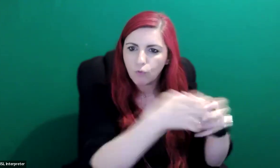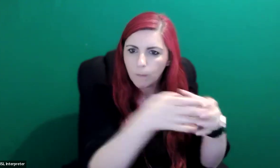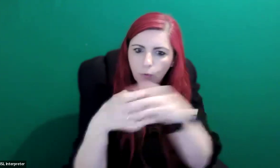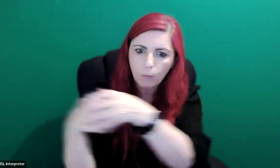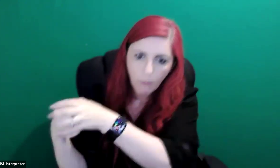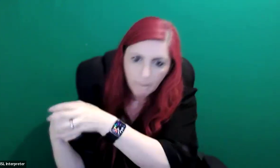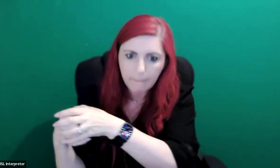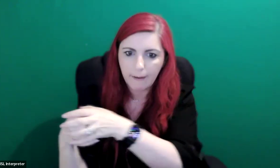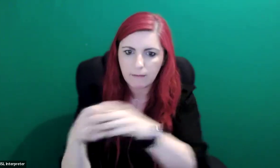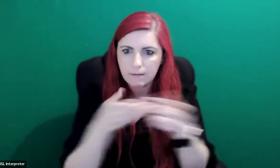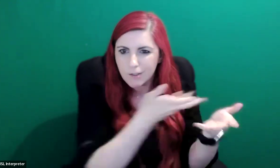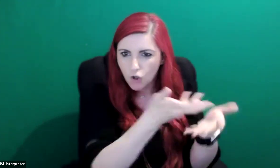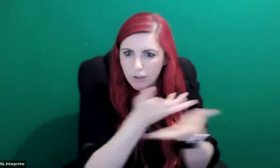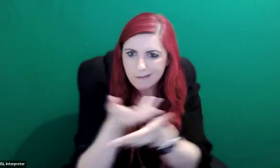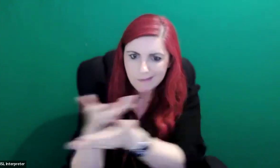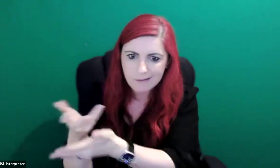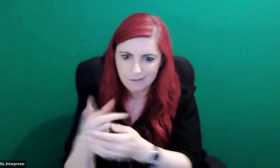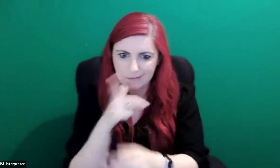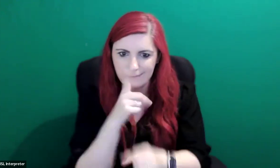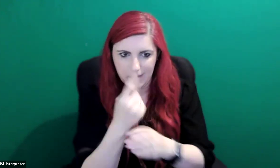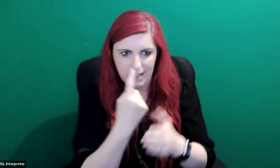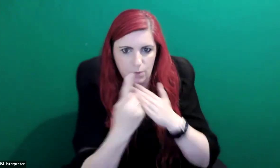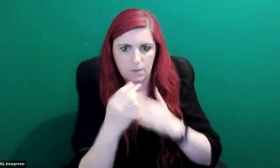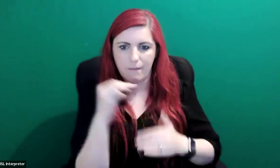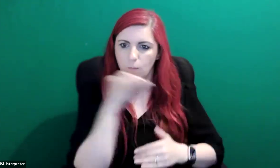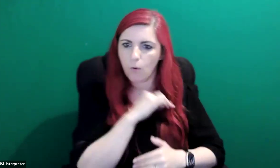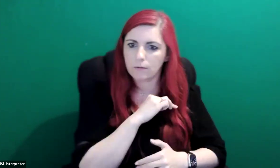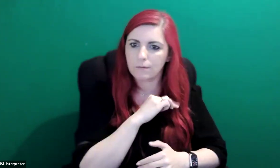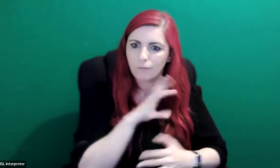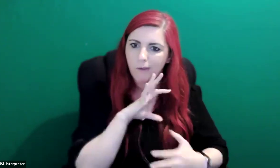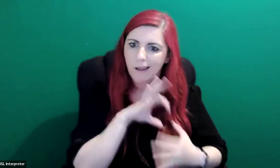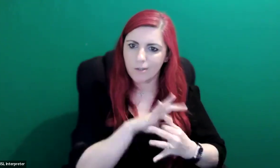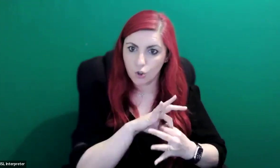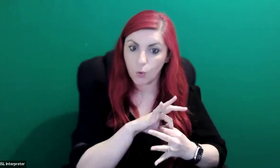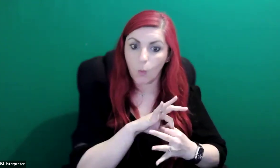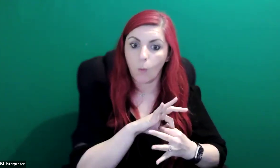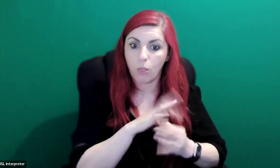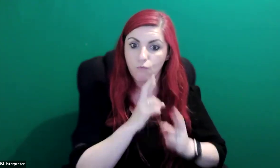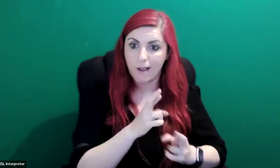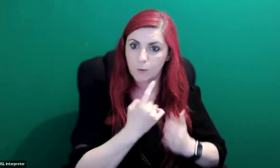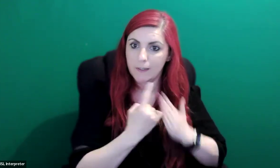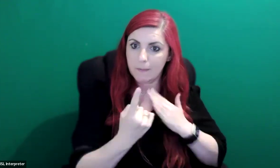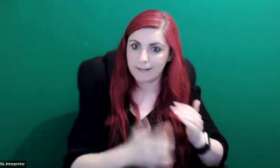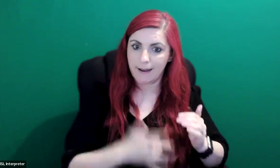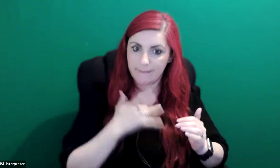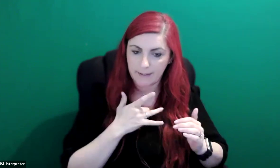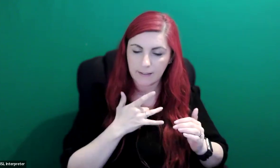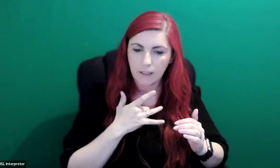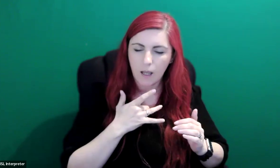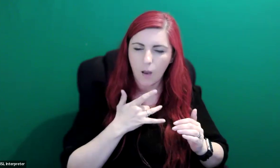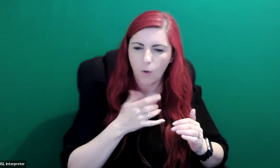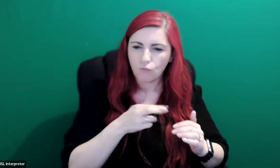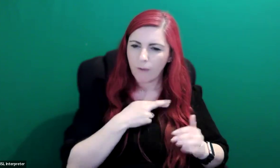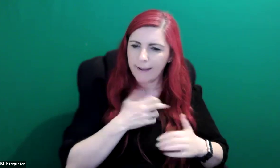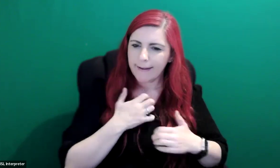discussion on issues of importance related to the right to independent living. And we're particularly